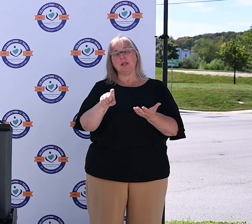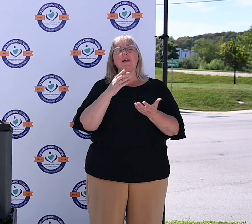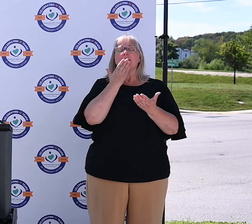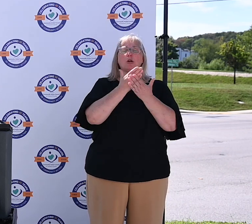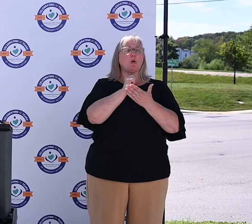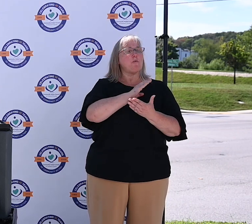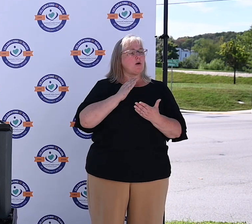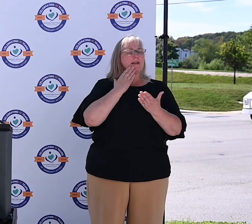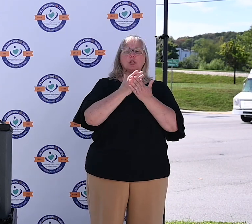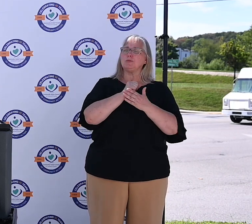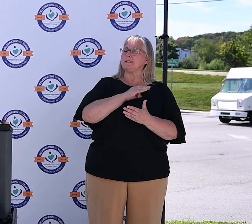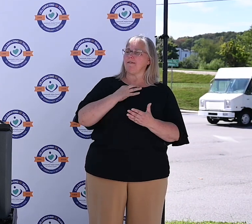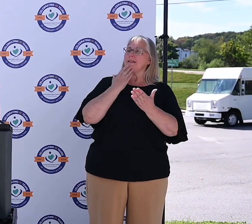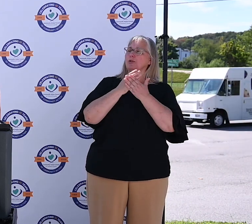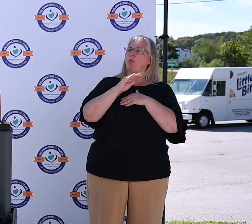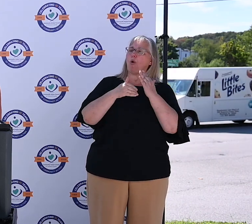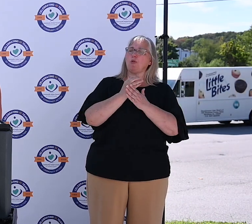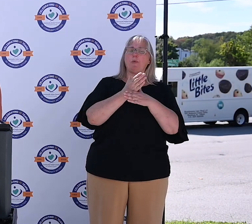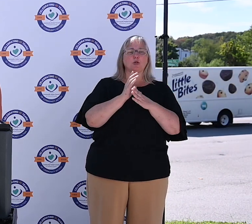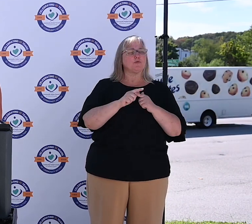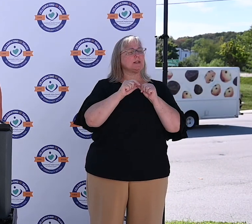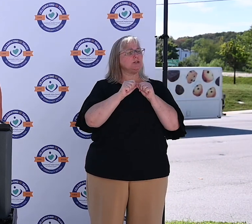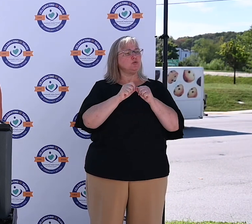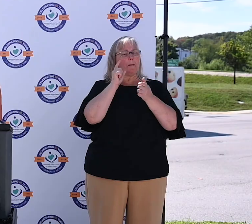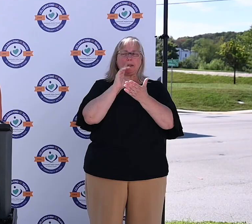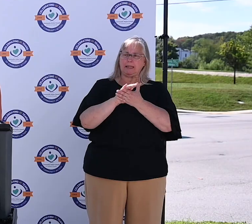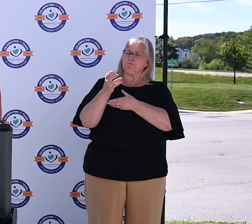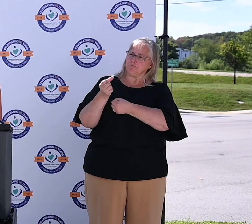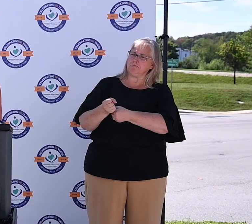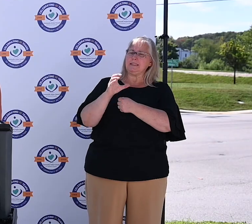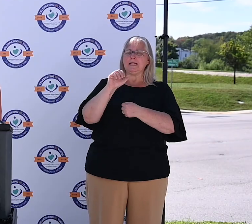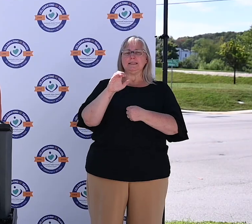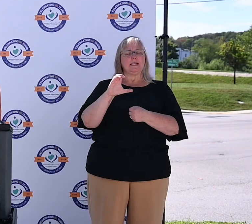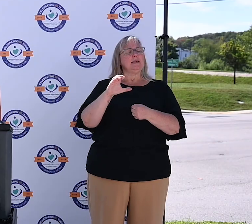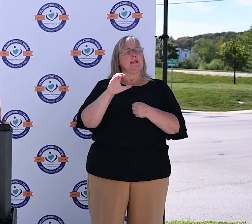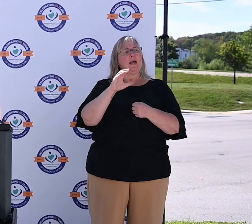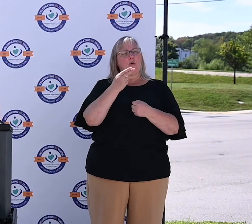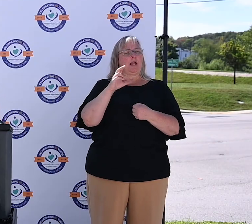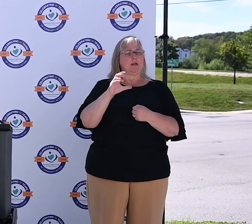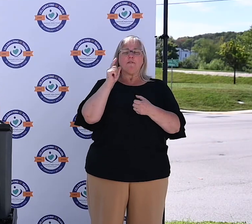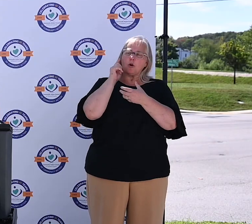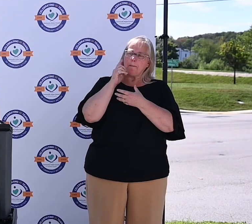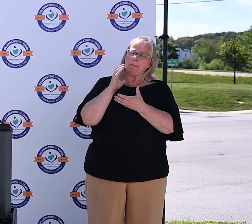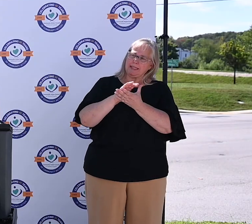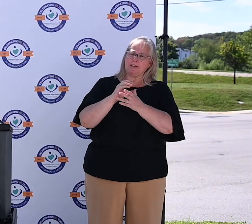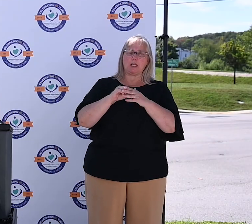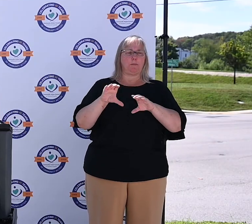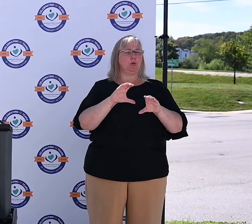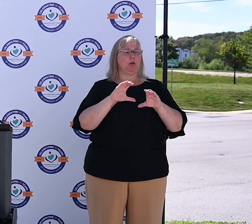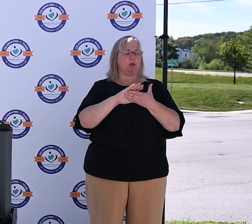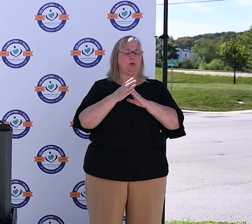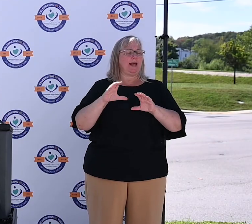thank you to all of our partners for continuing to believe in CAC of Howard County, for believing in community action, and thank you